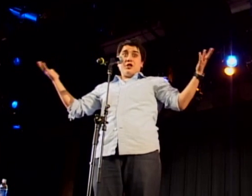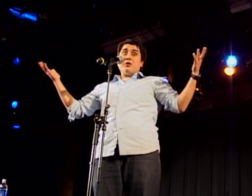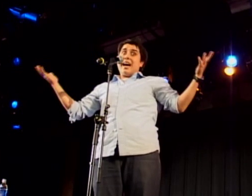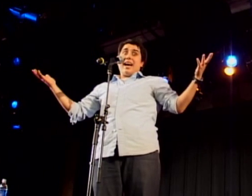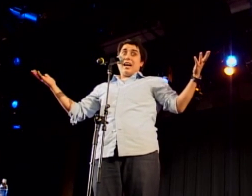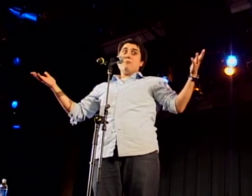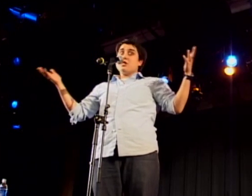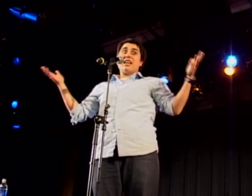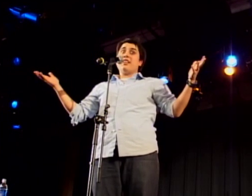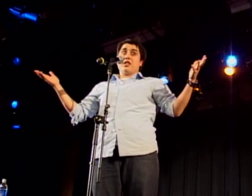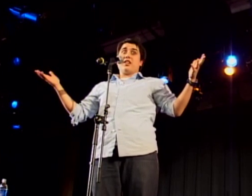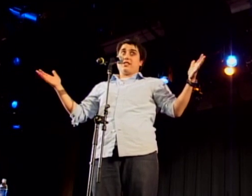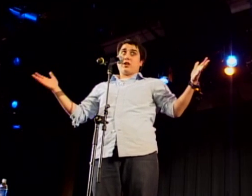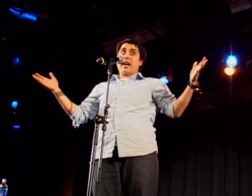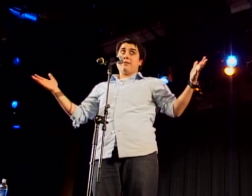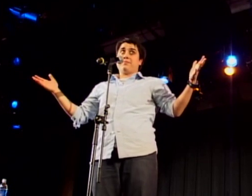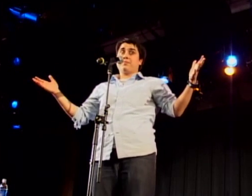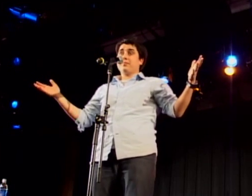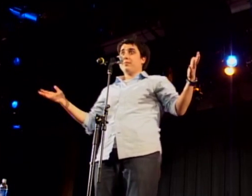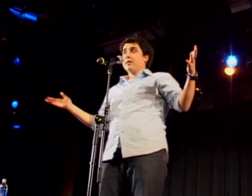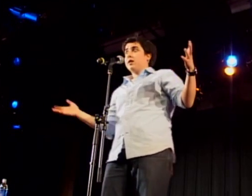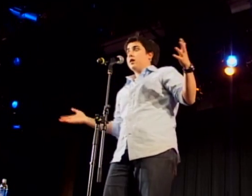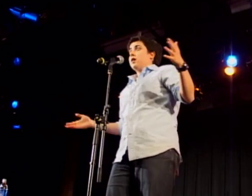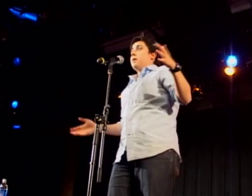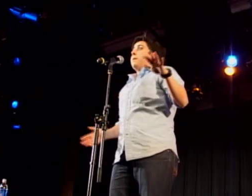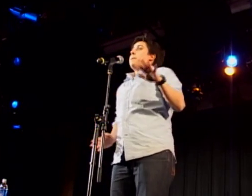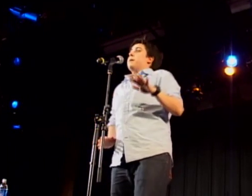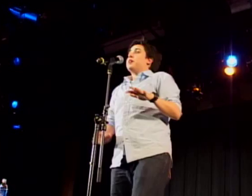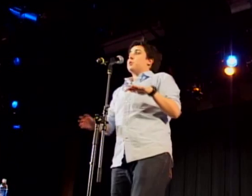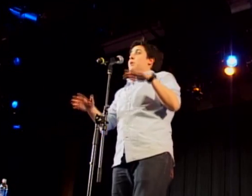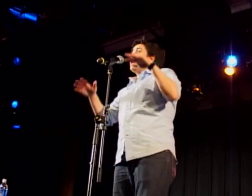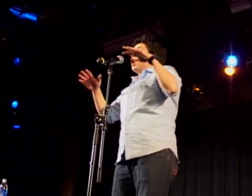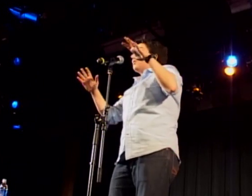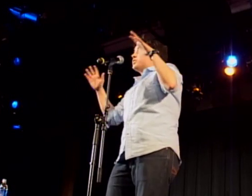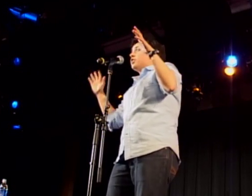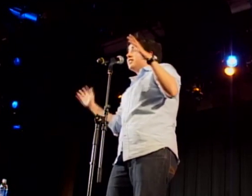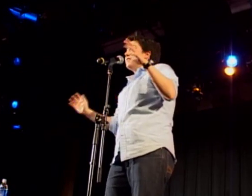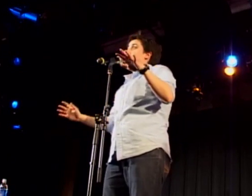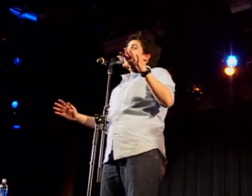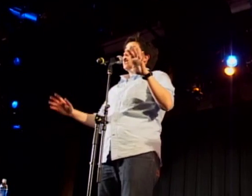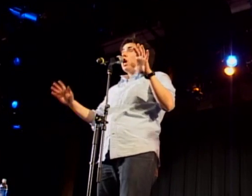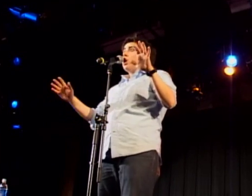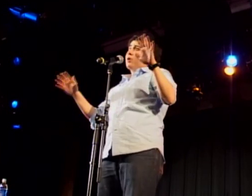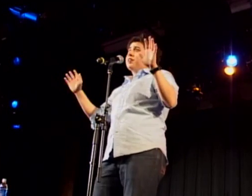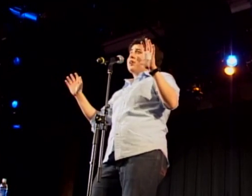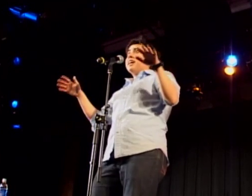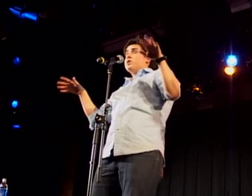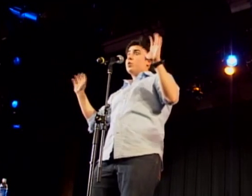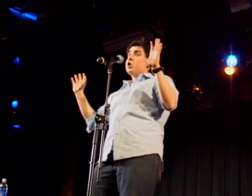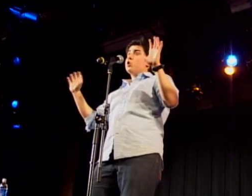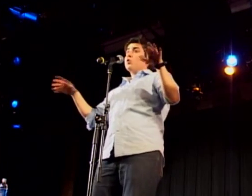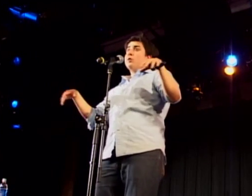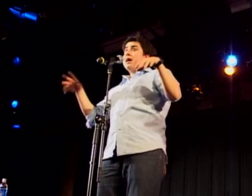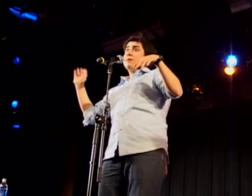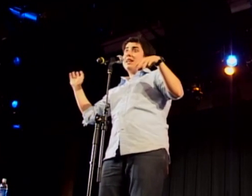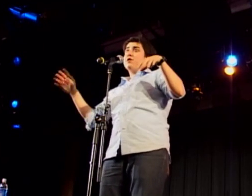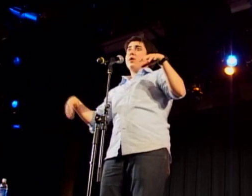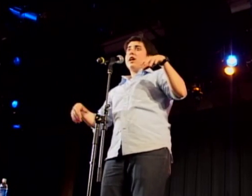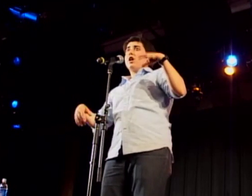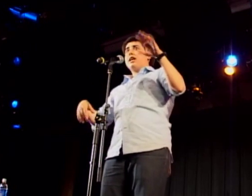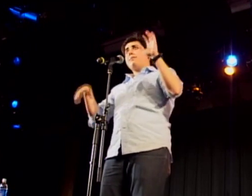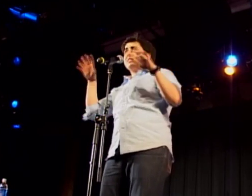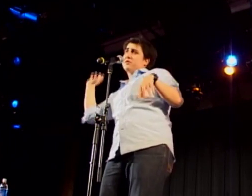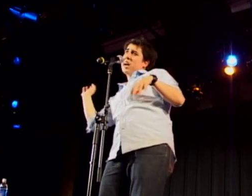Deaf is the new gay. I'm just telling you this, okay? Because we would always turn the TV and be like, oh, Will and Grace, woo, gay